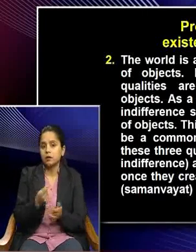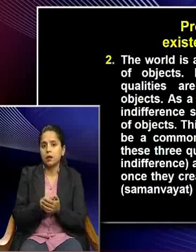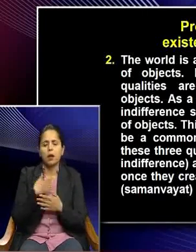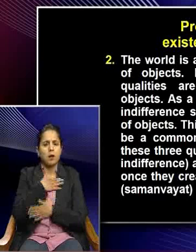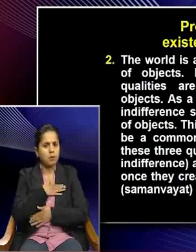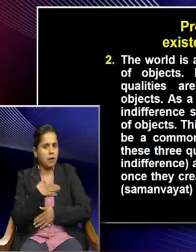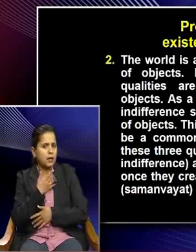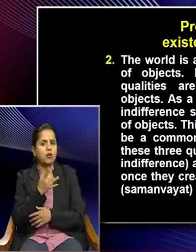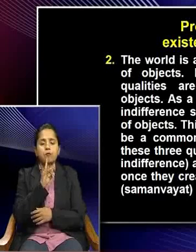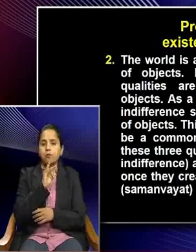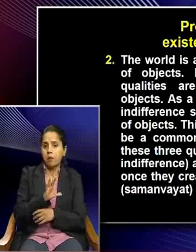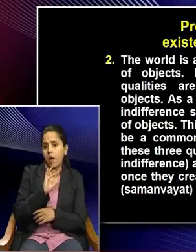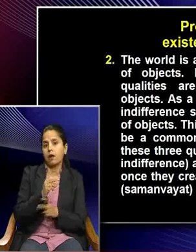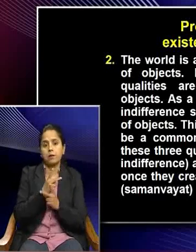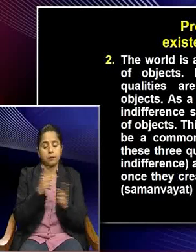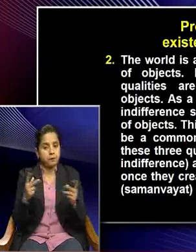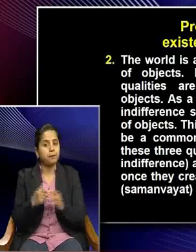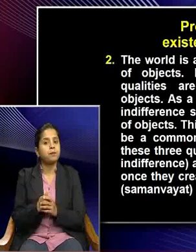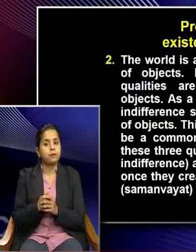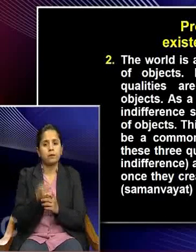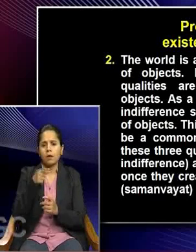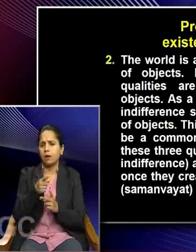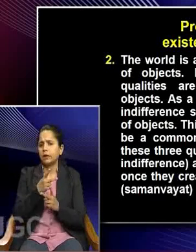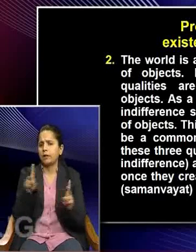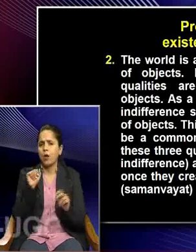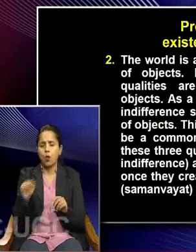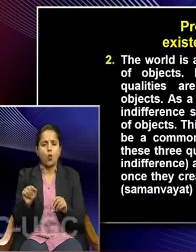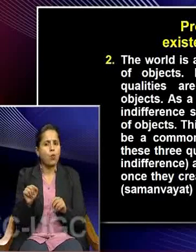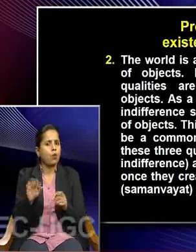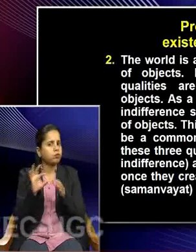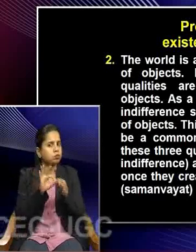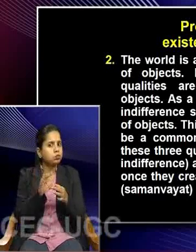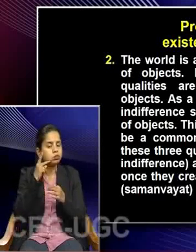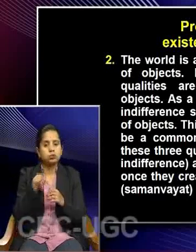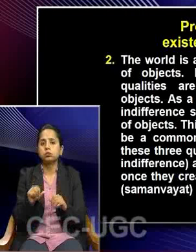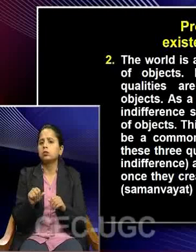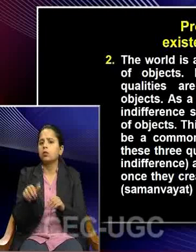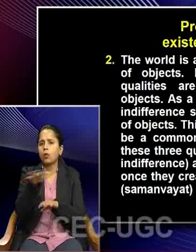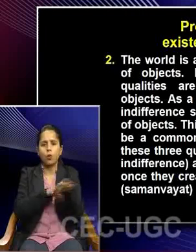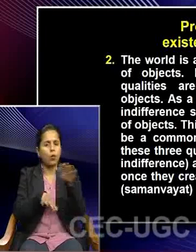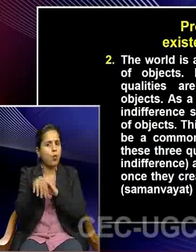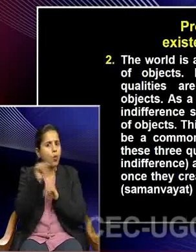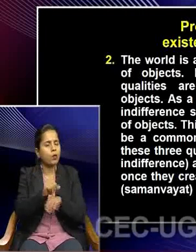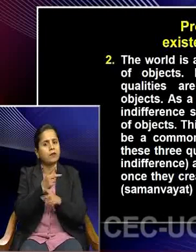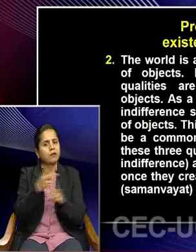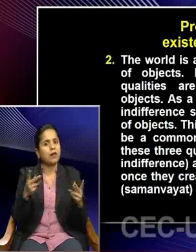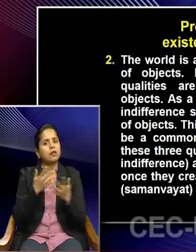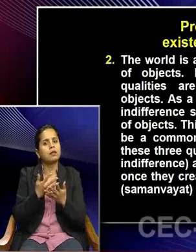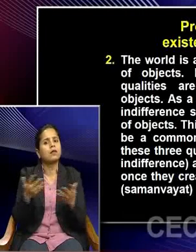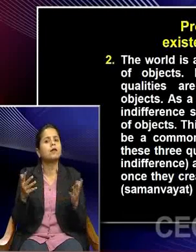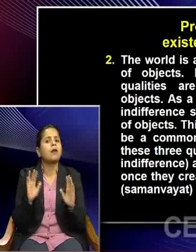pleasure and pain and indifference subsists among all varieties of objects.